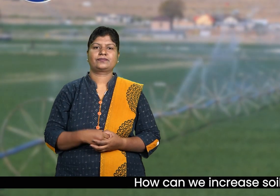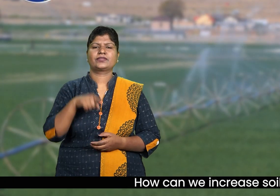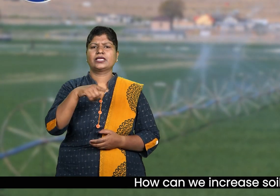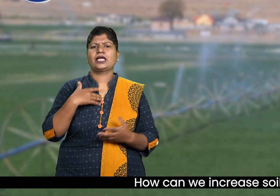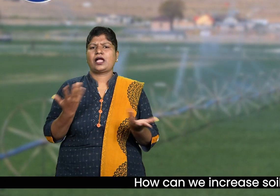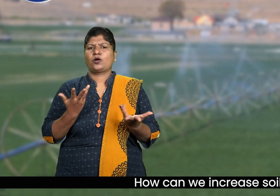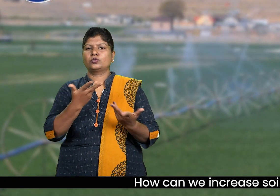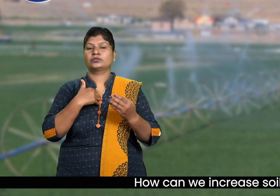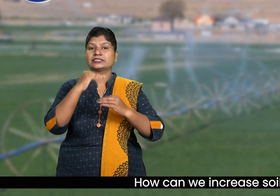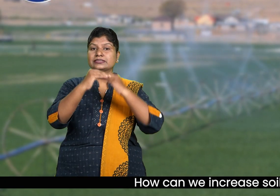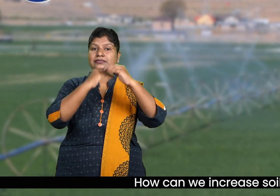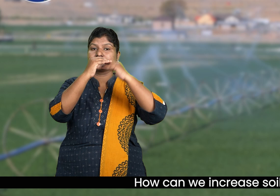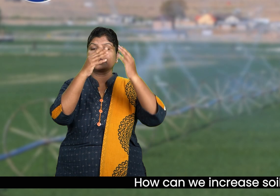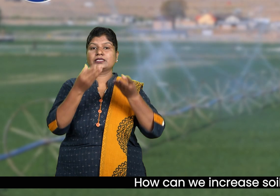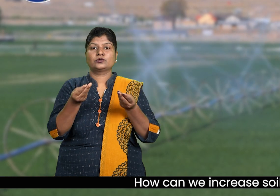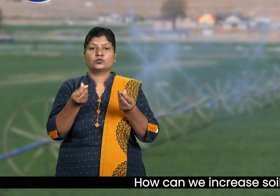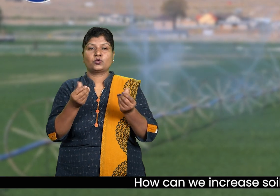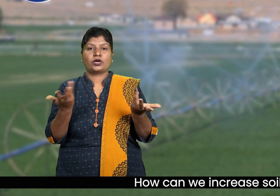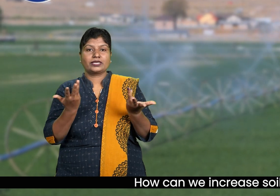How can we increase soil fertility?